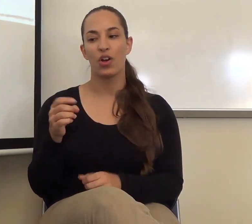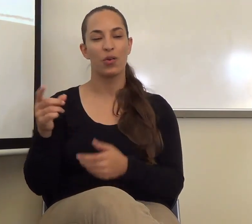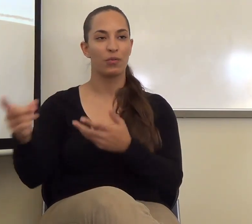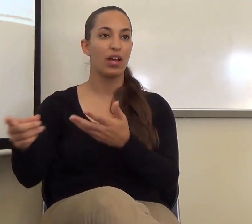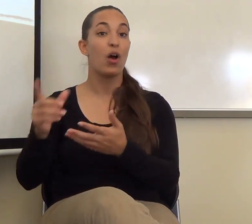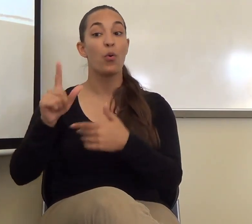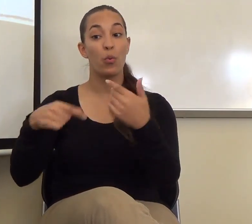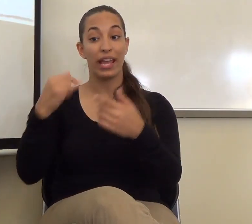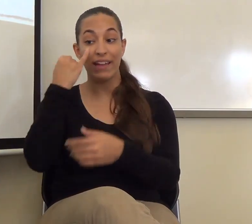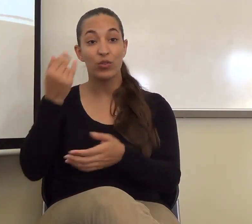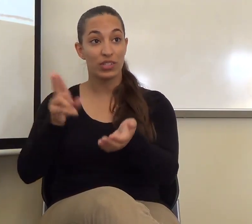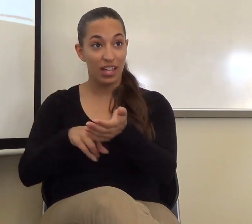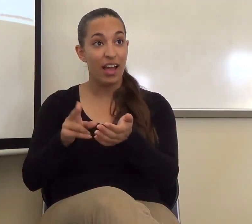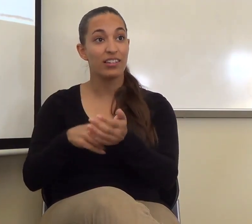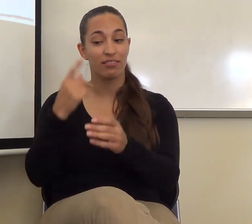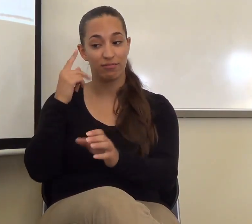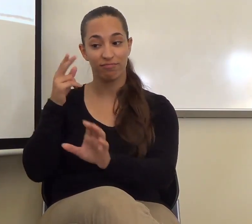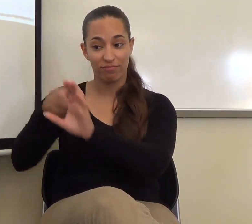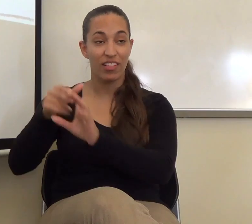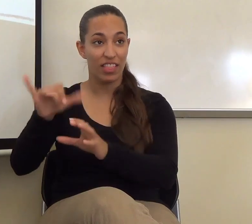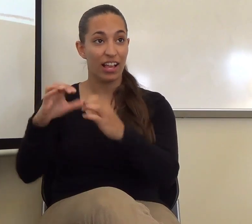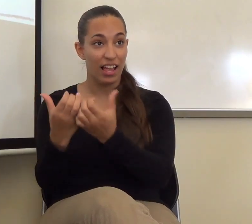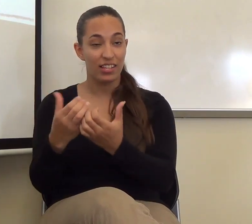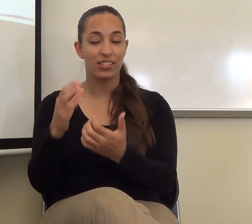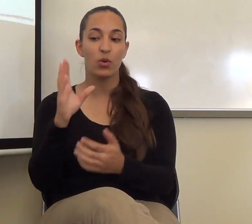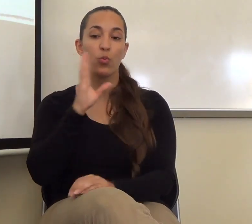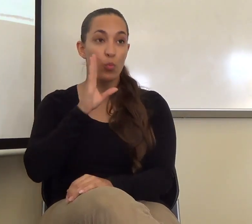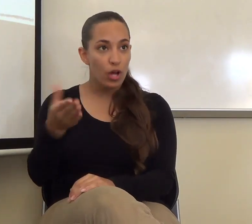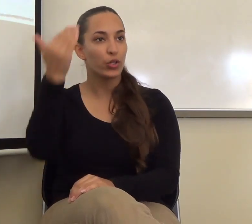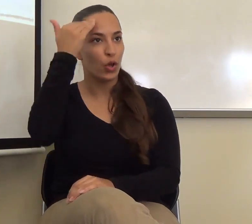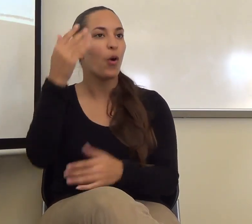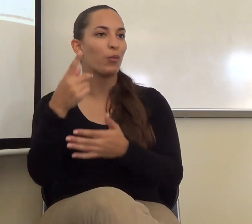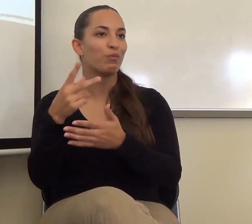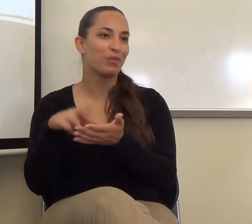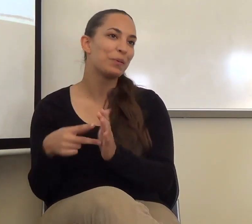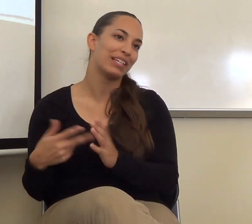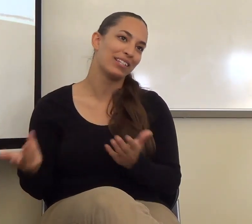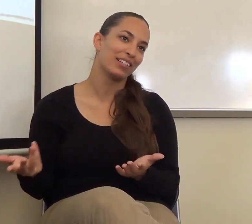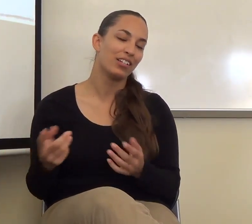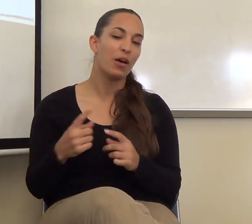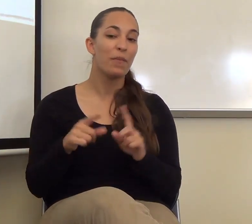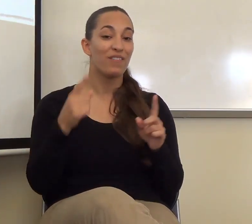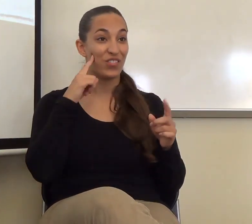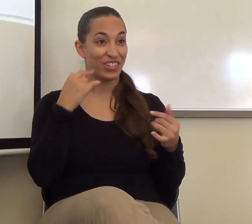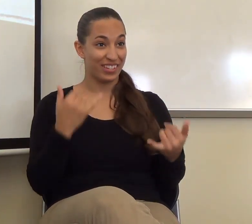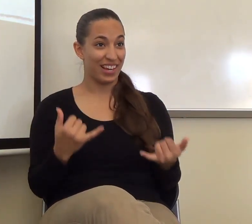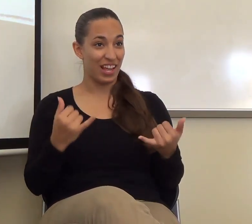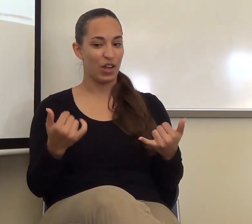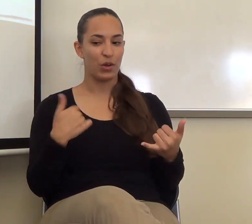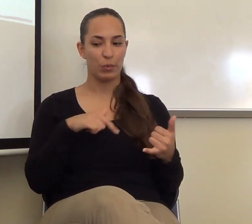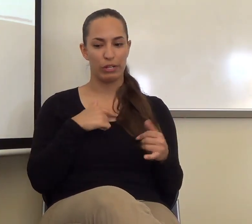you probably will know what it means, okay? For right now, what we're looking at